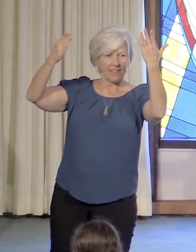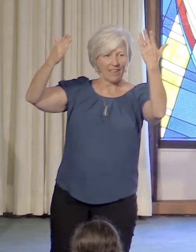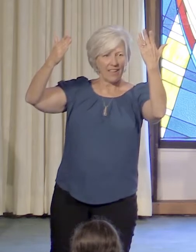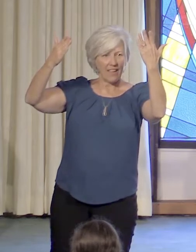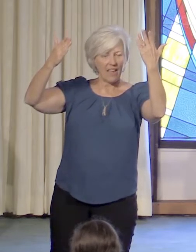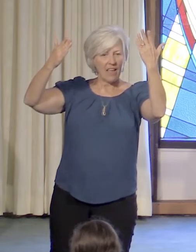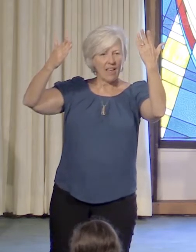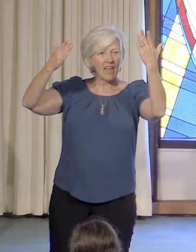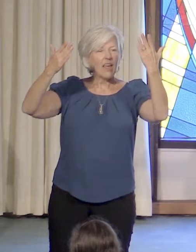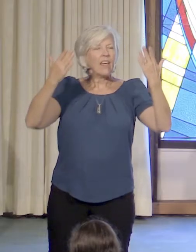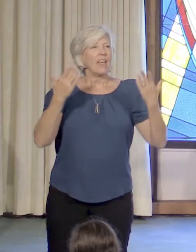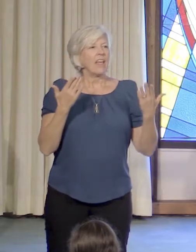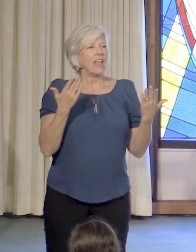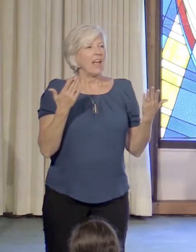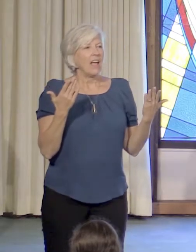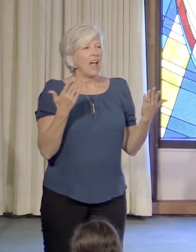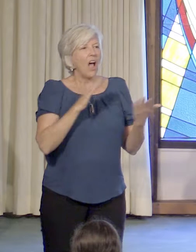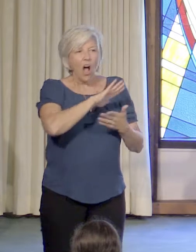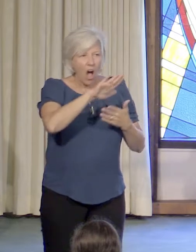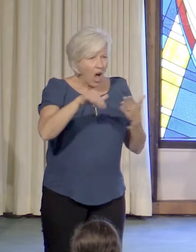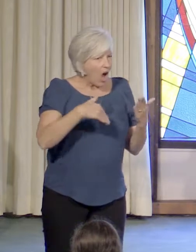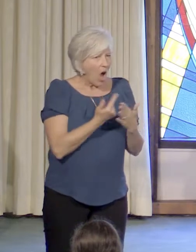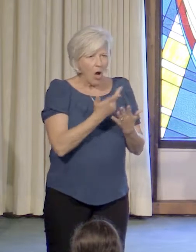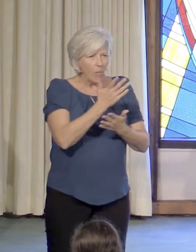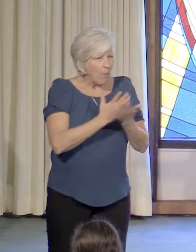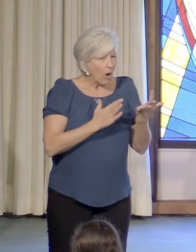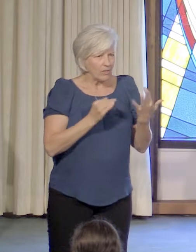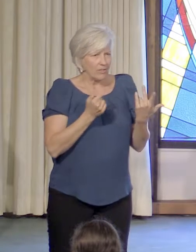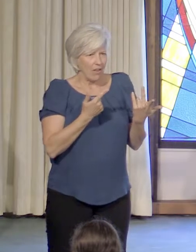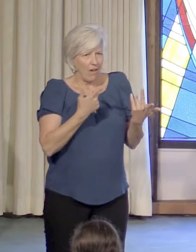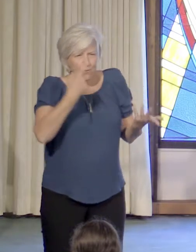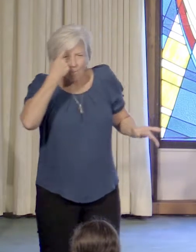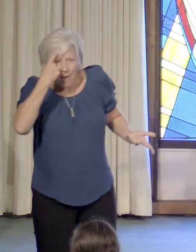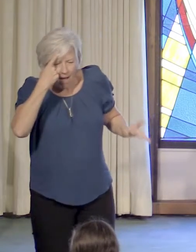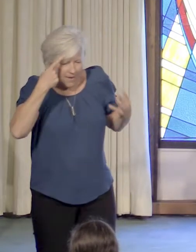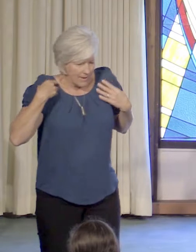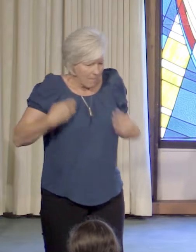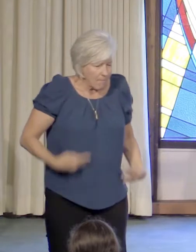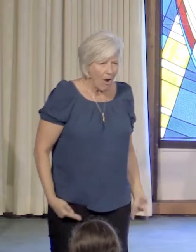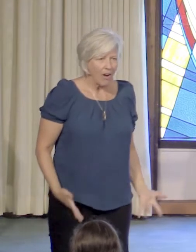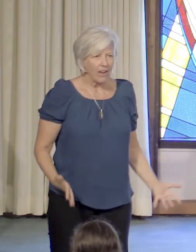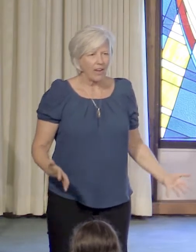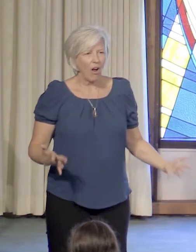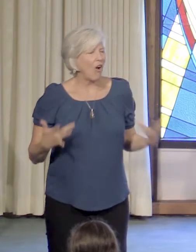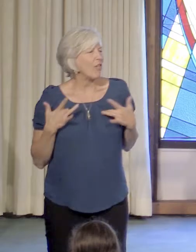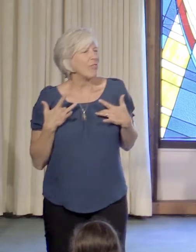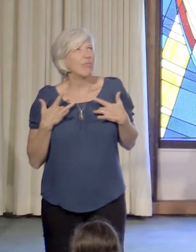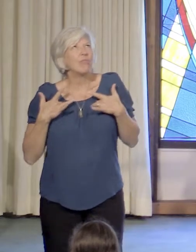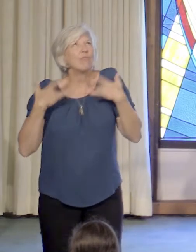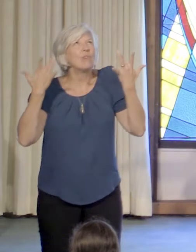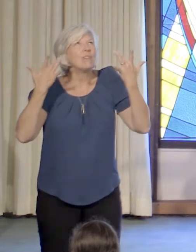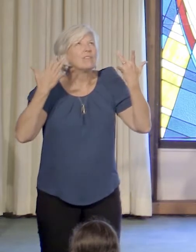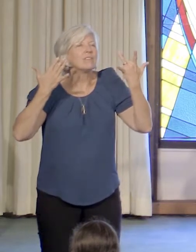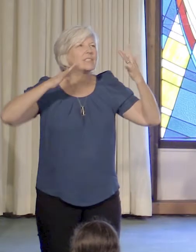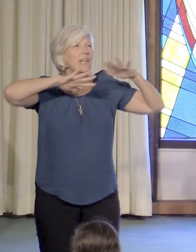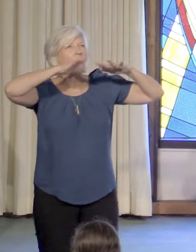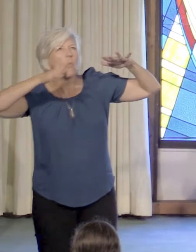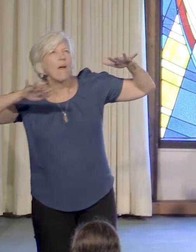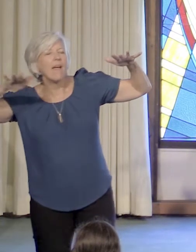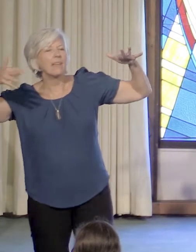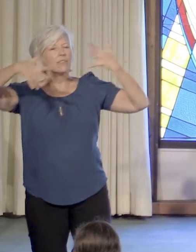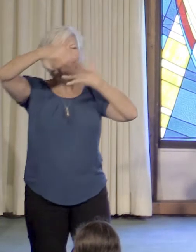every part of mentality and body thrills and waves of harmonious energy.